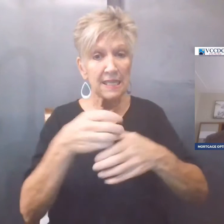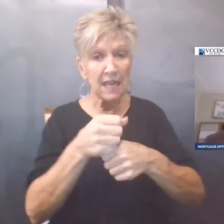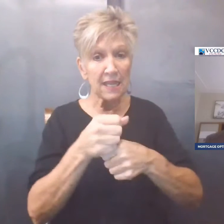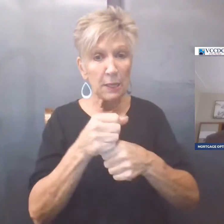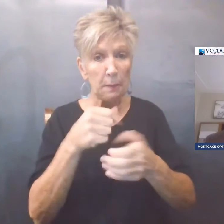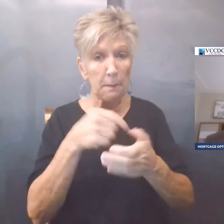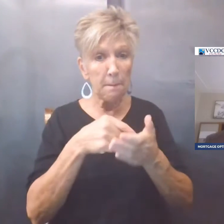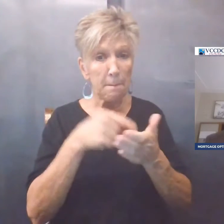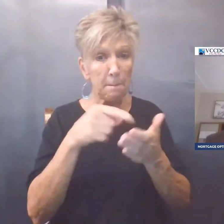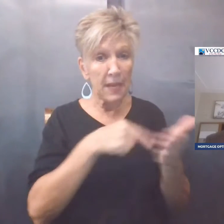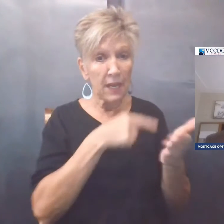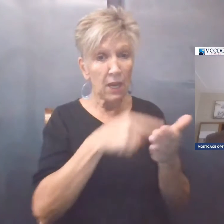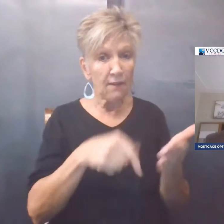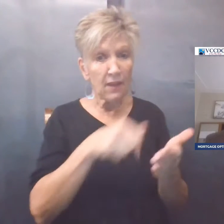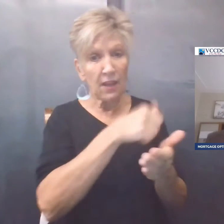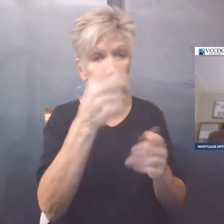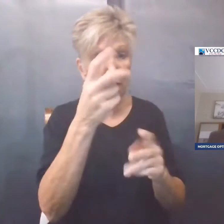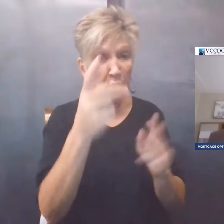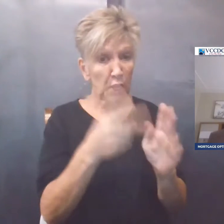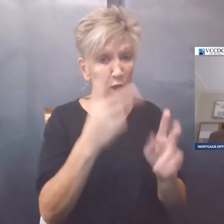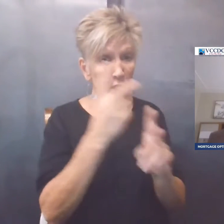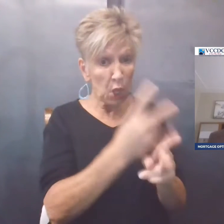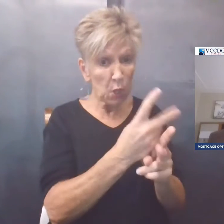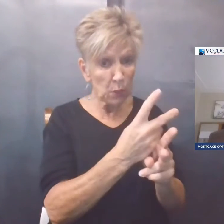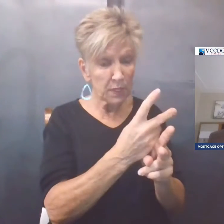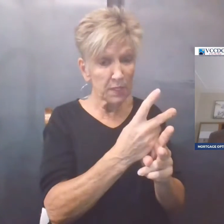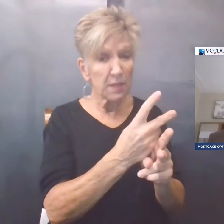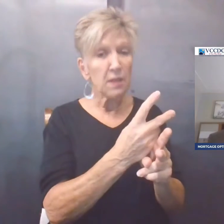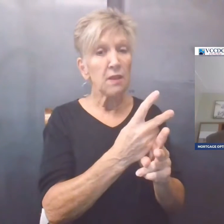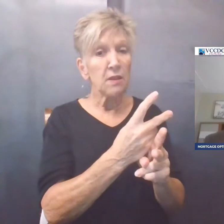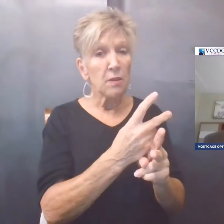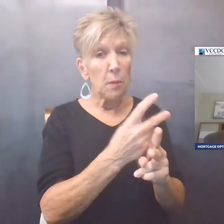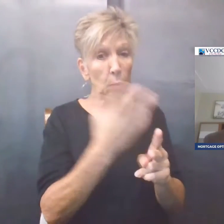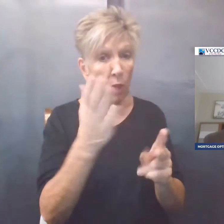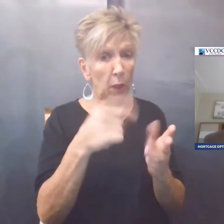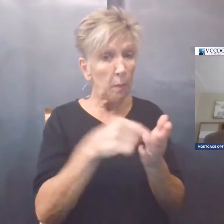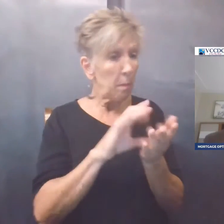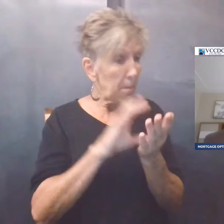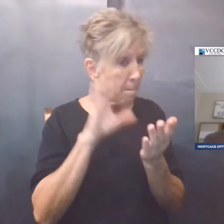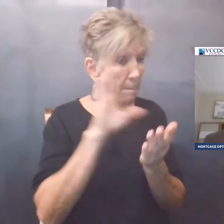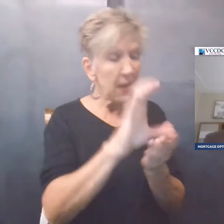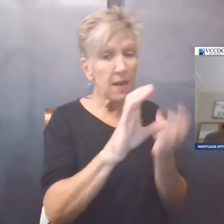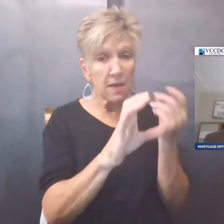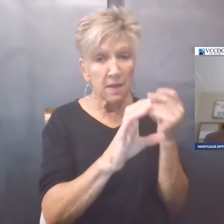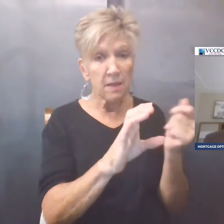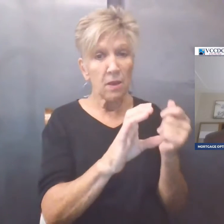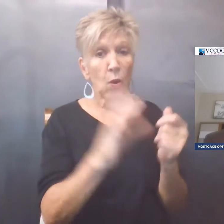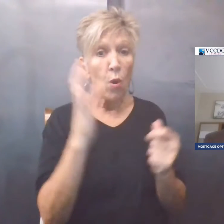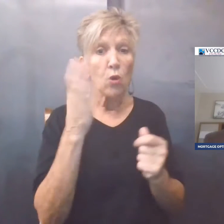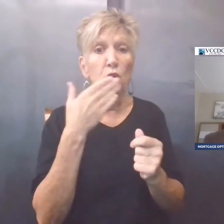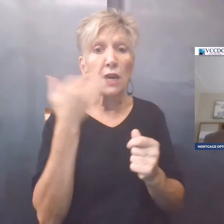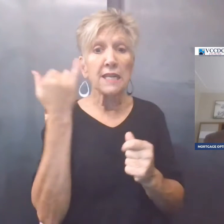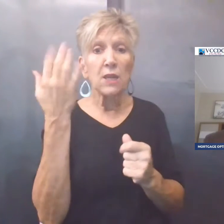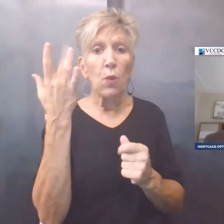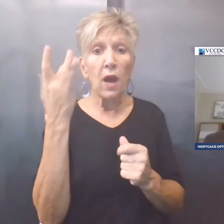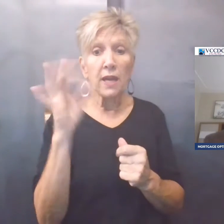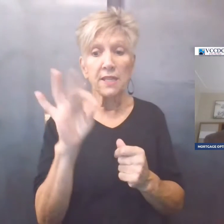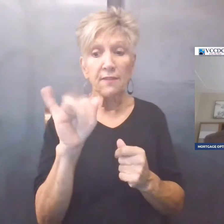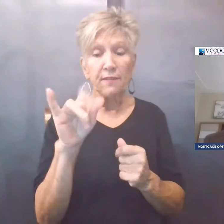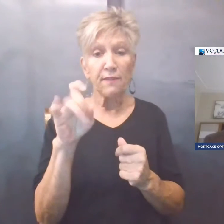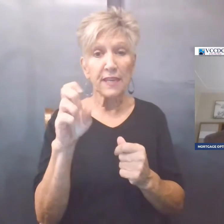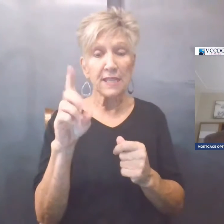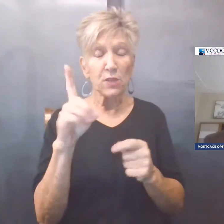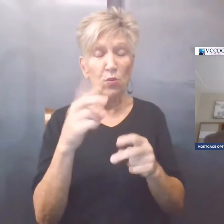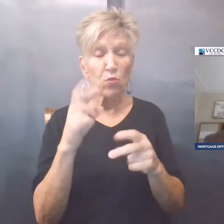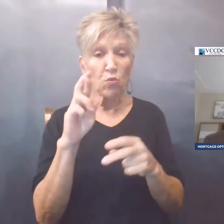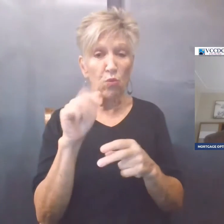you're going to pay those off right off the bat, this could be a good solution given the fact that it's a fixed rate and generally a shorter amount